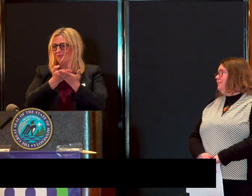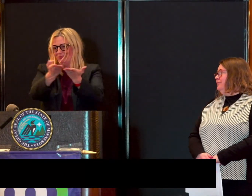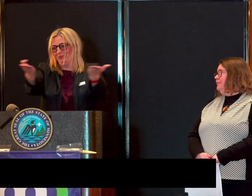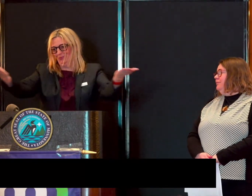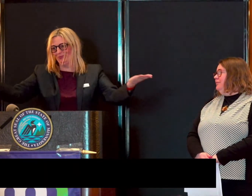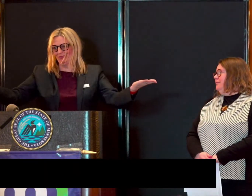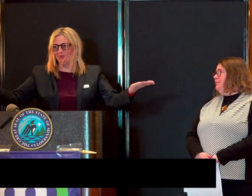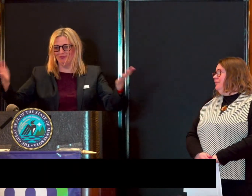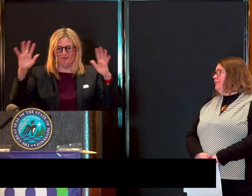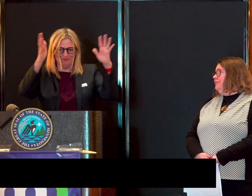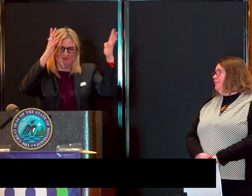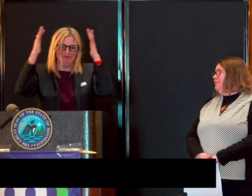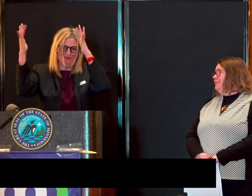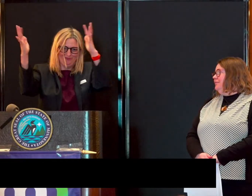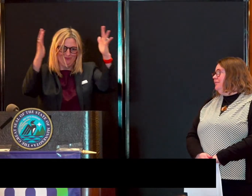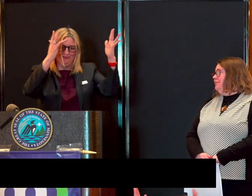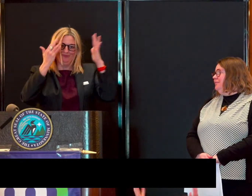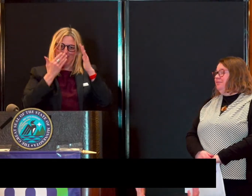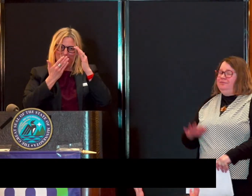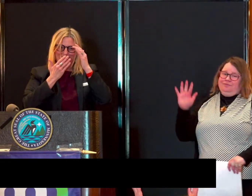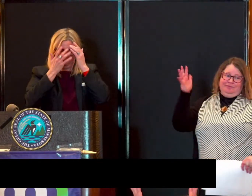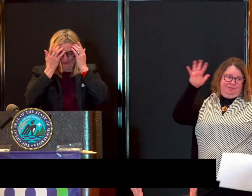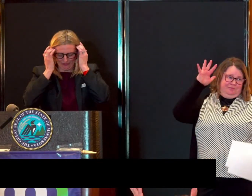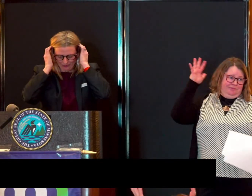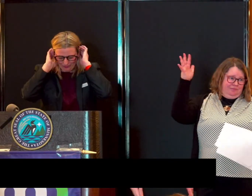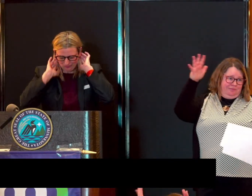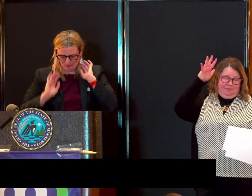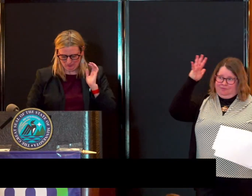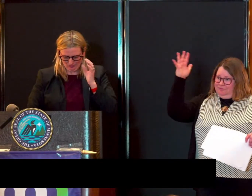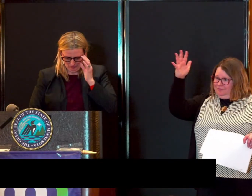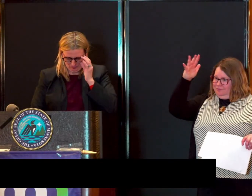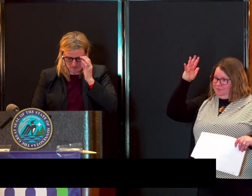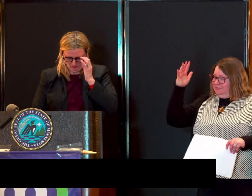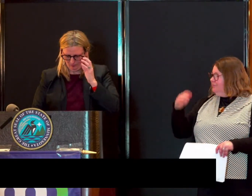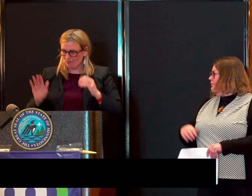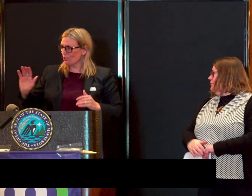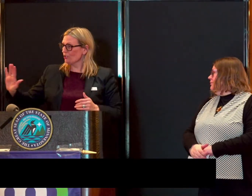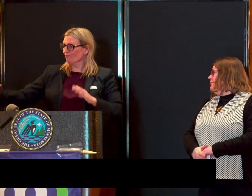We especially want to thank all of you.